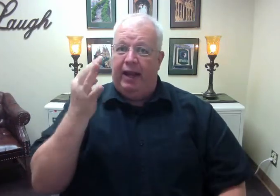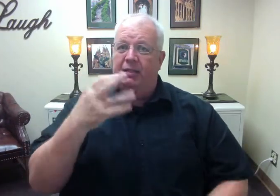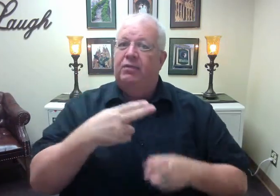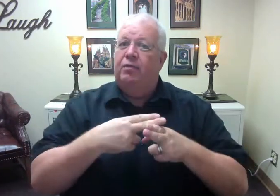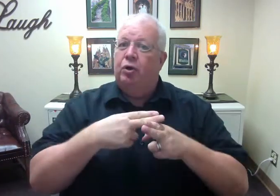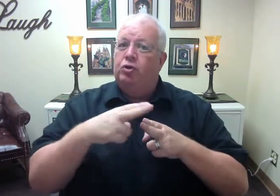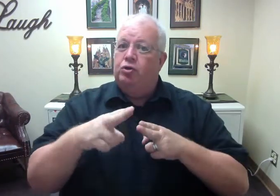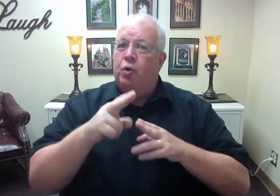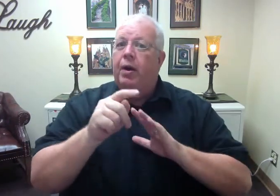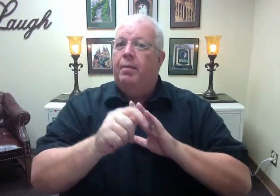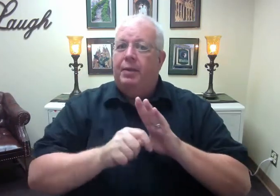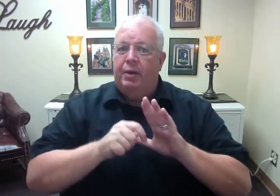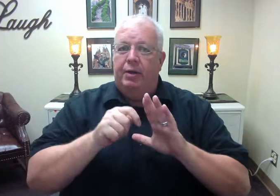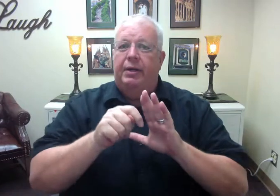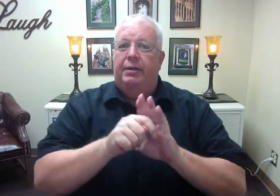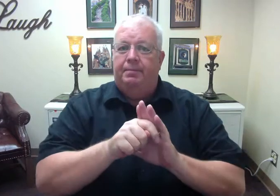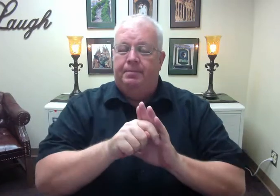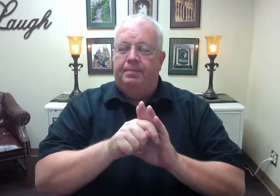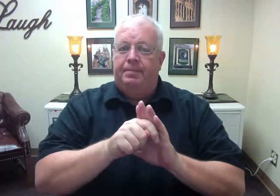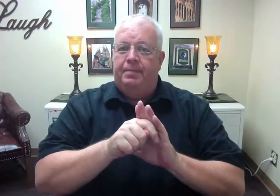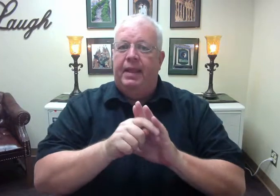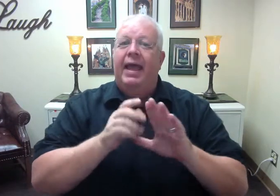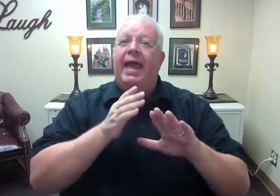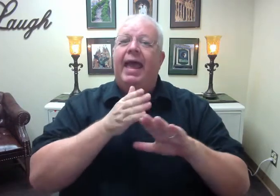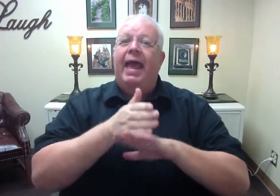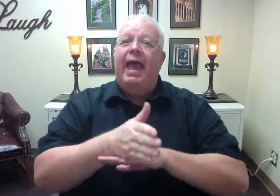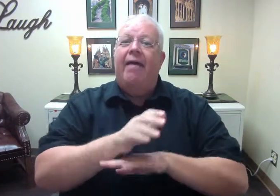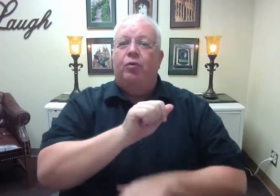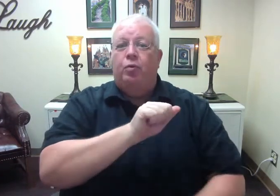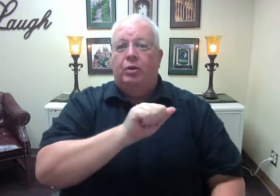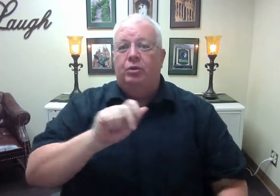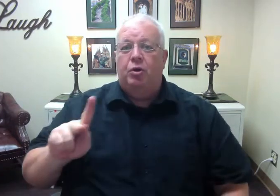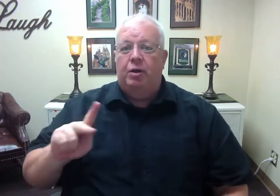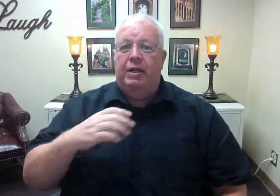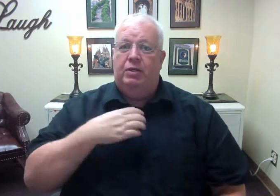After returning to Switzerland, he got married and had 3 children.